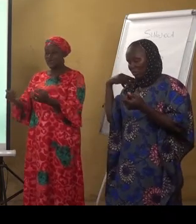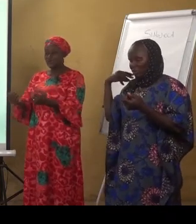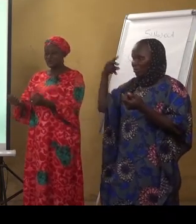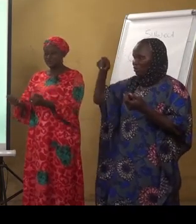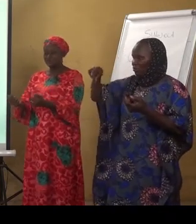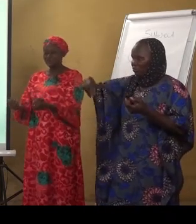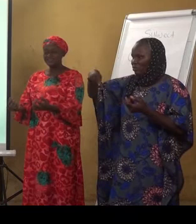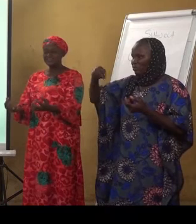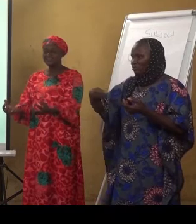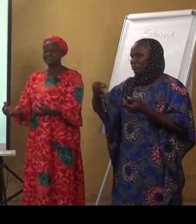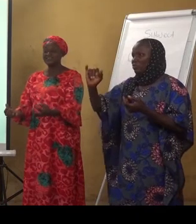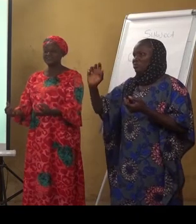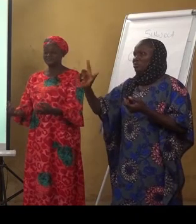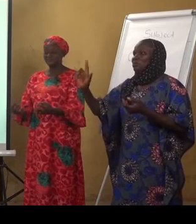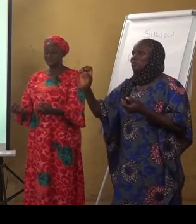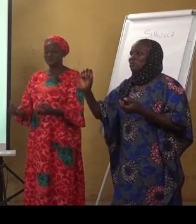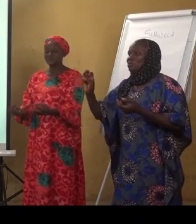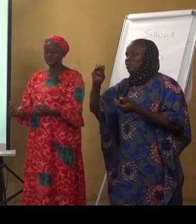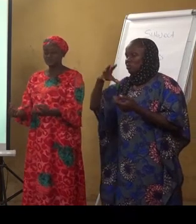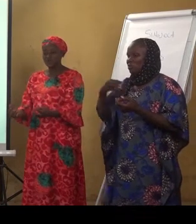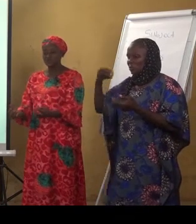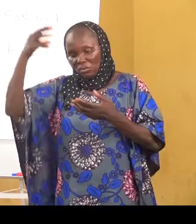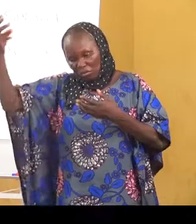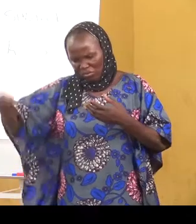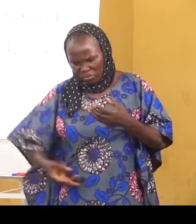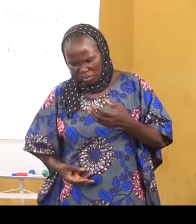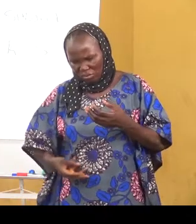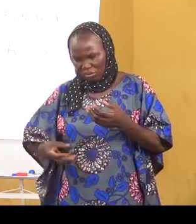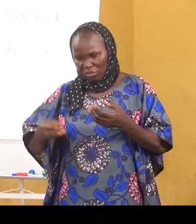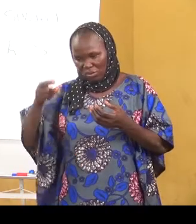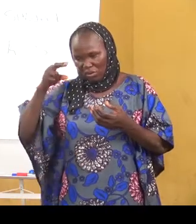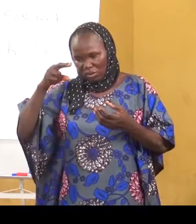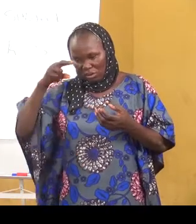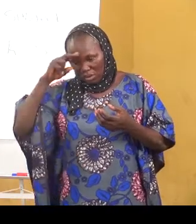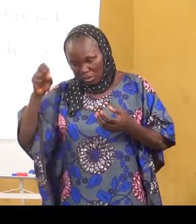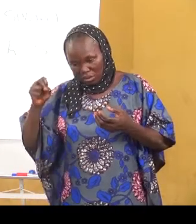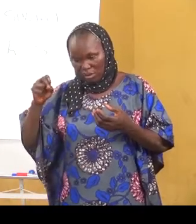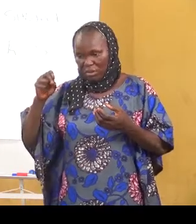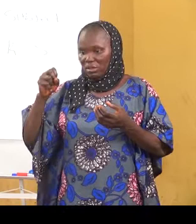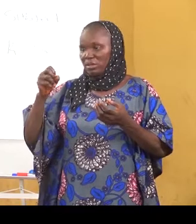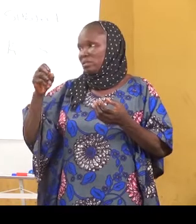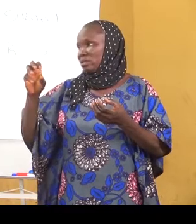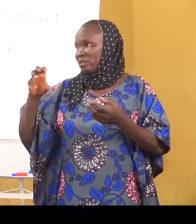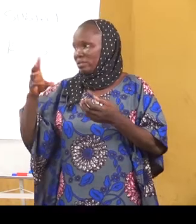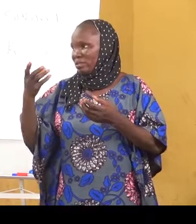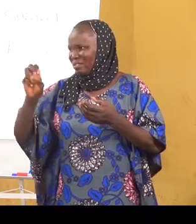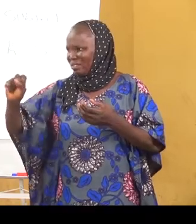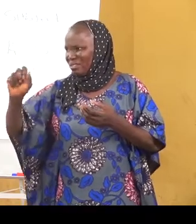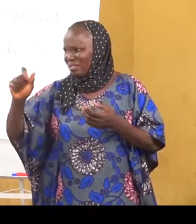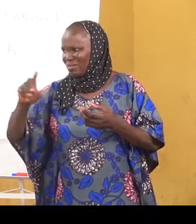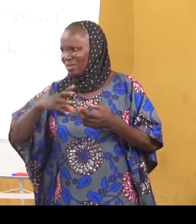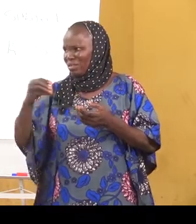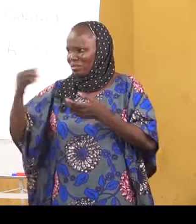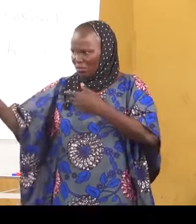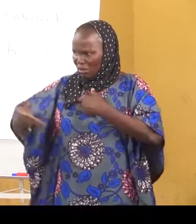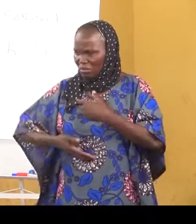should welcome his slave, who was no more a slave now, but a changed man, as he will